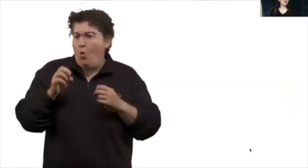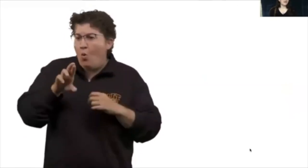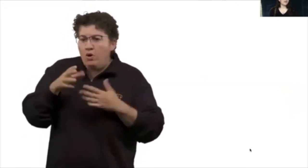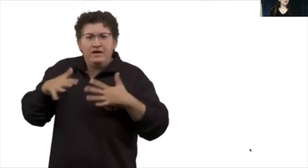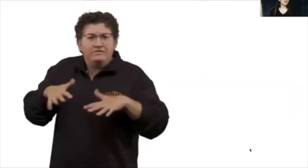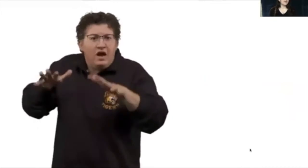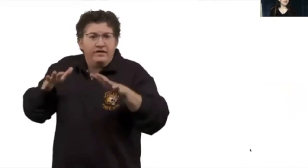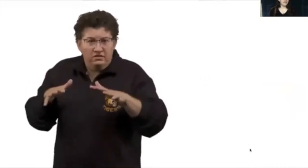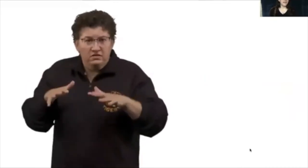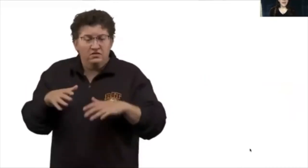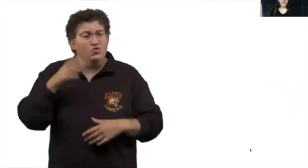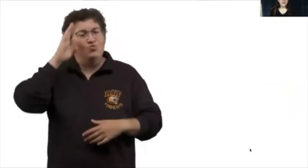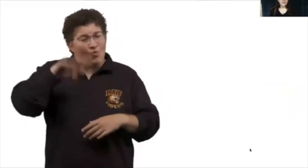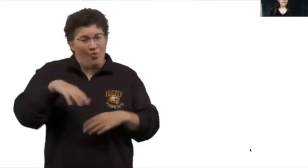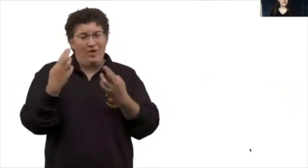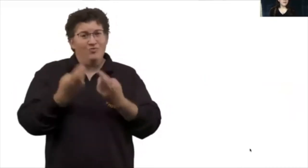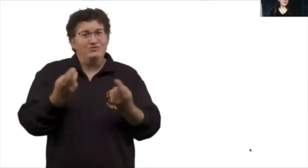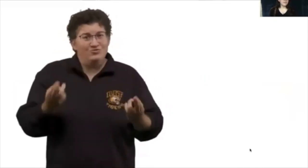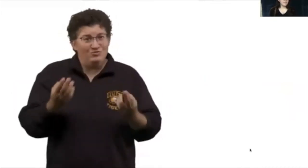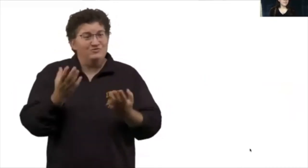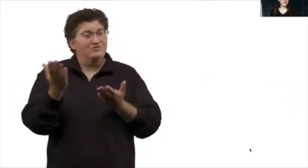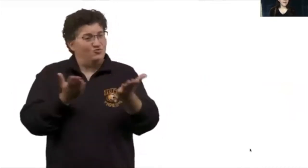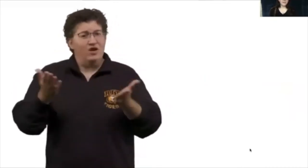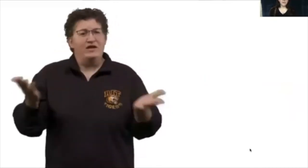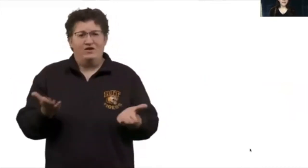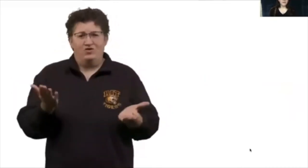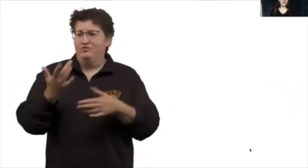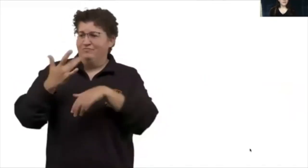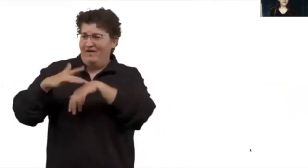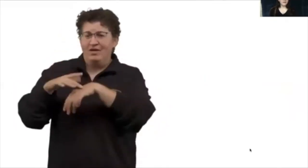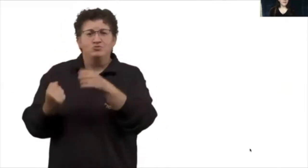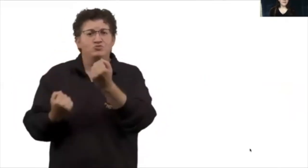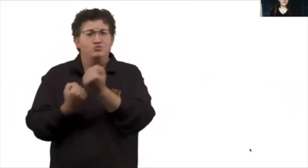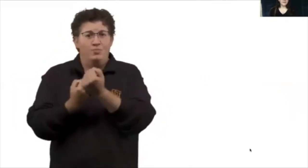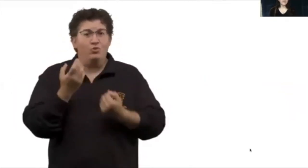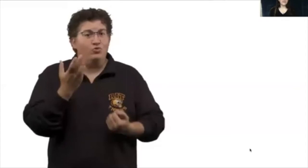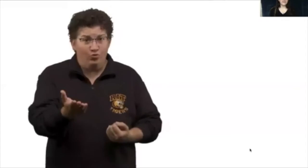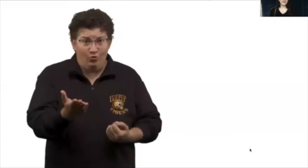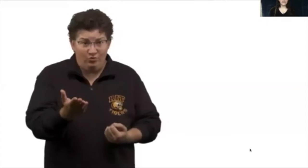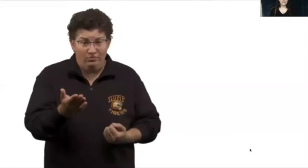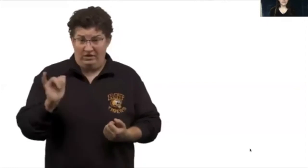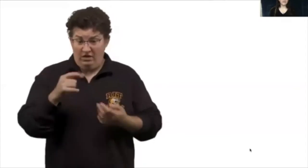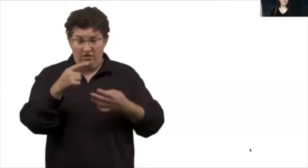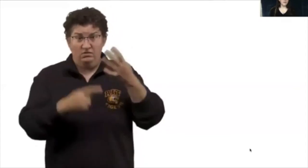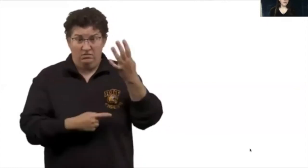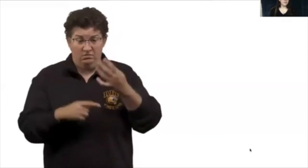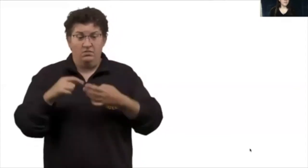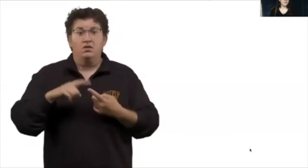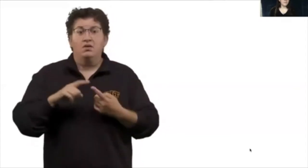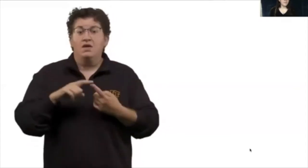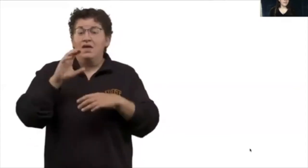on your anxieties and your fears. And it's important that you know that there are resources and services available here to support